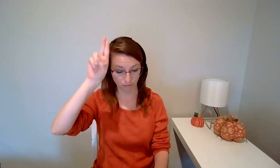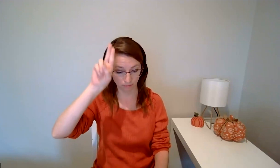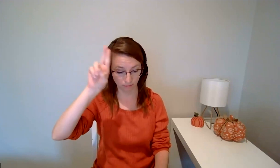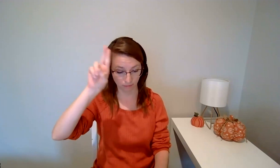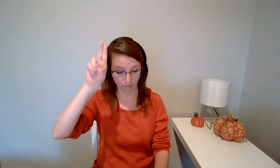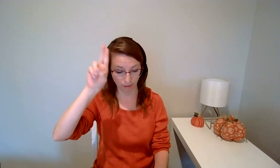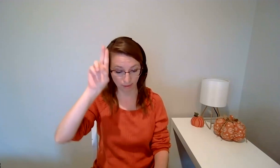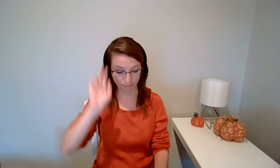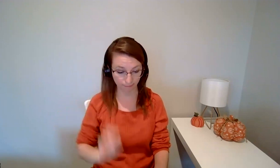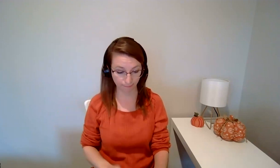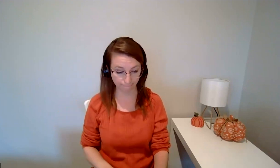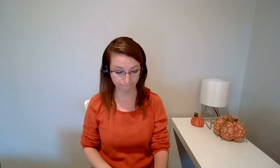All right.